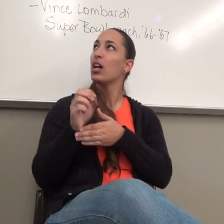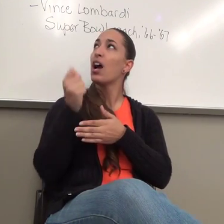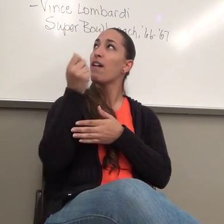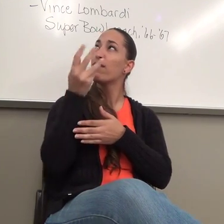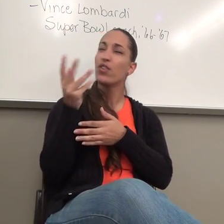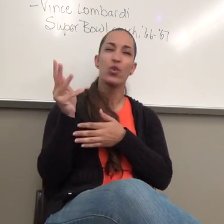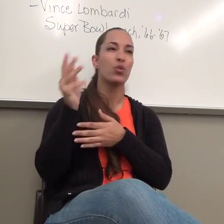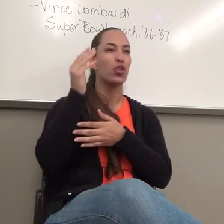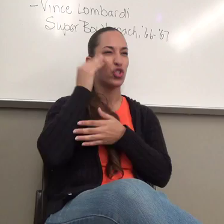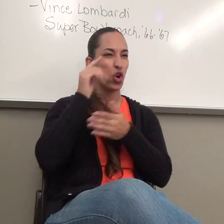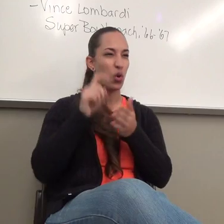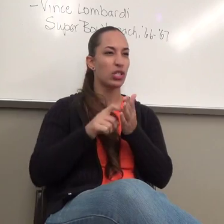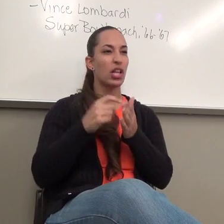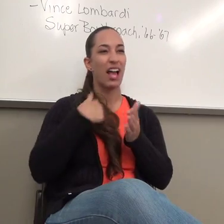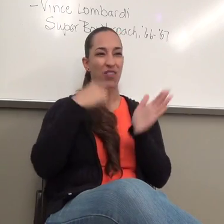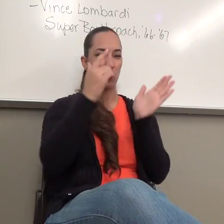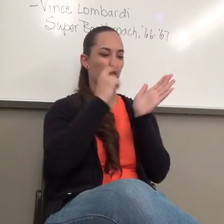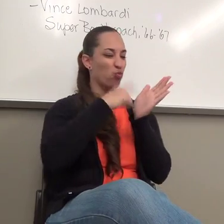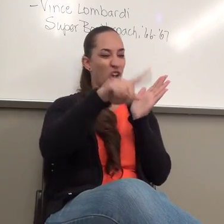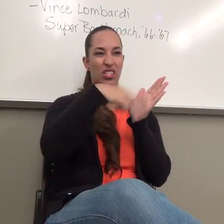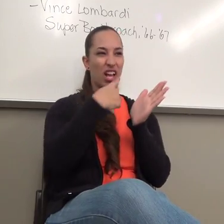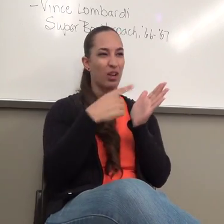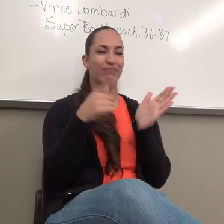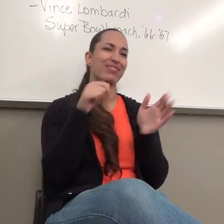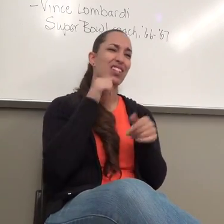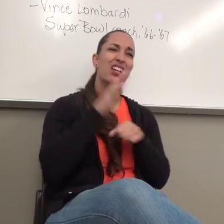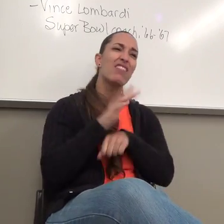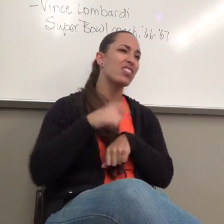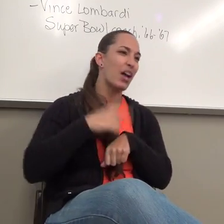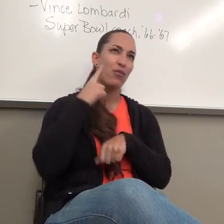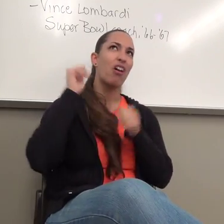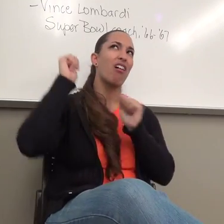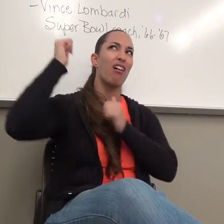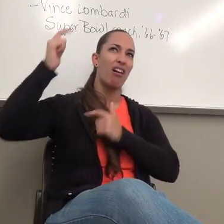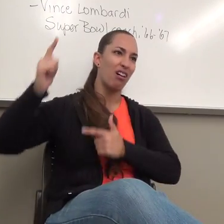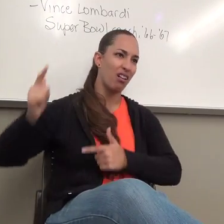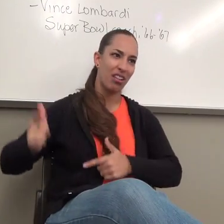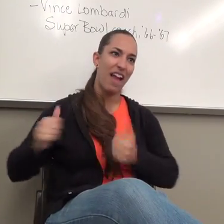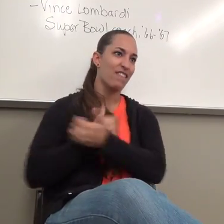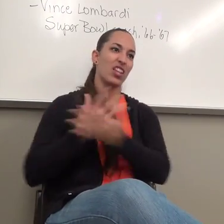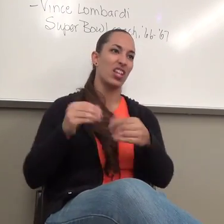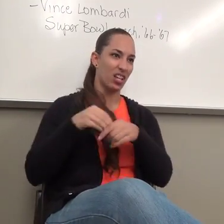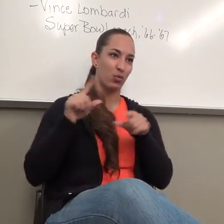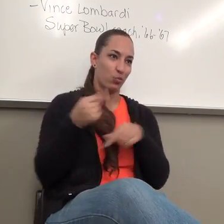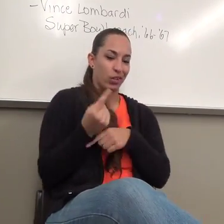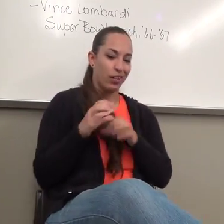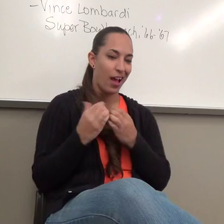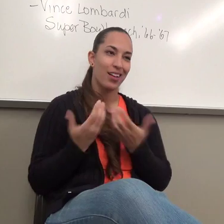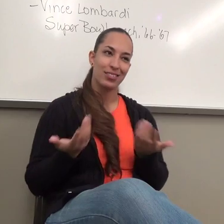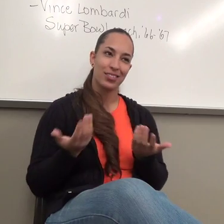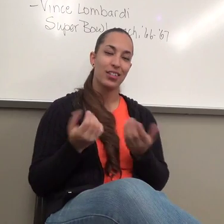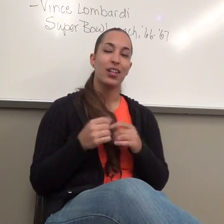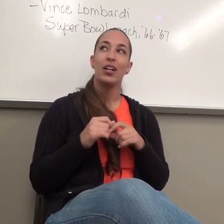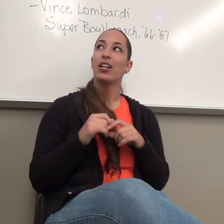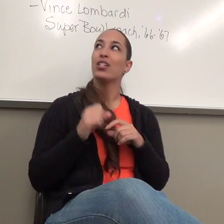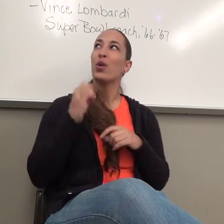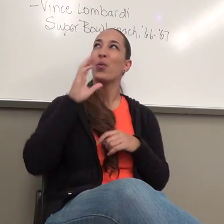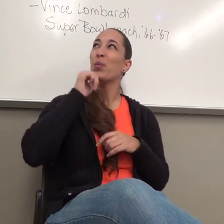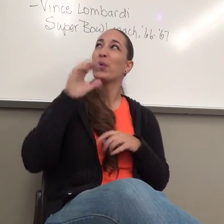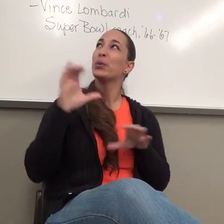off. There just isn't enough time to do everything in this class. So we're not going to do these 2 chapters